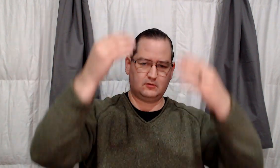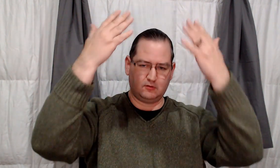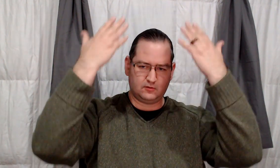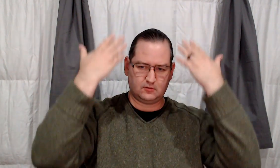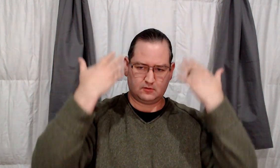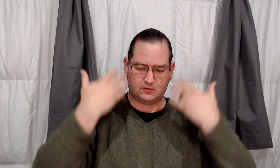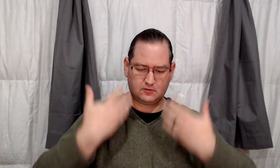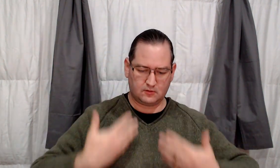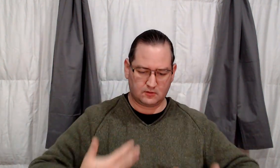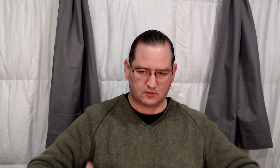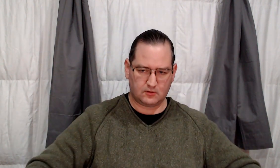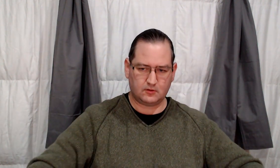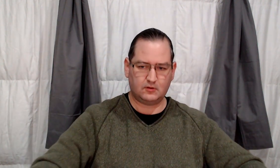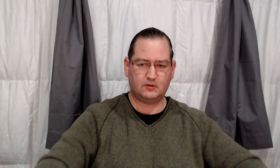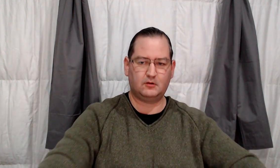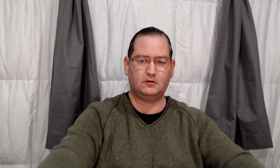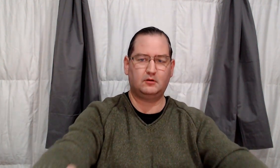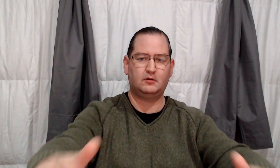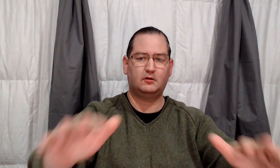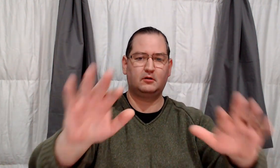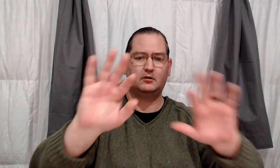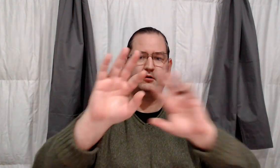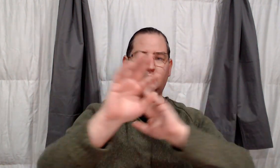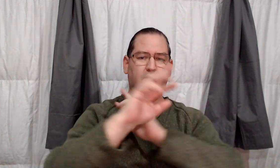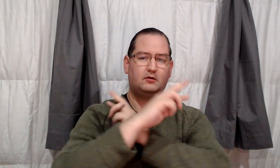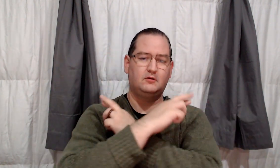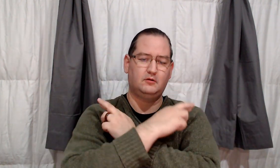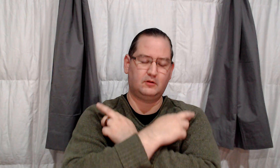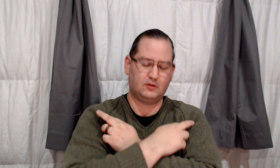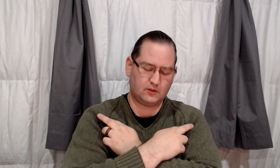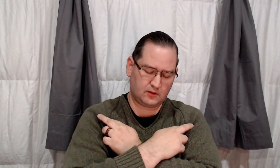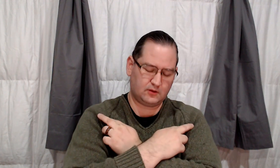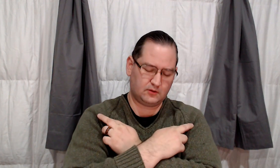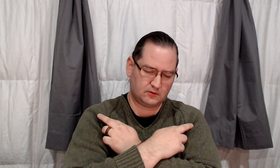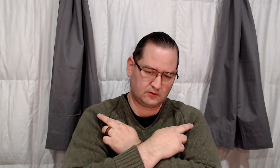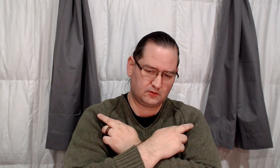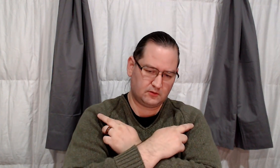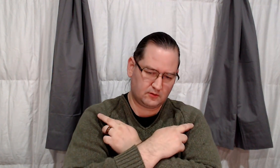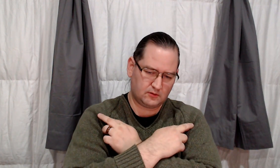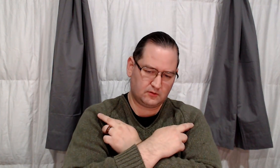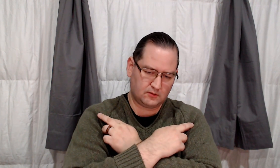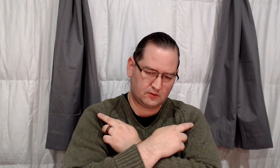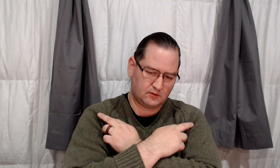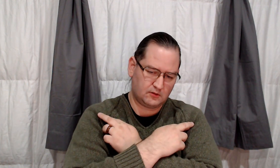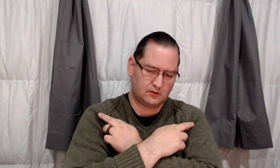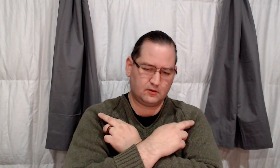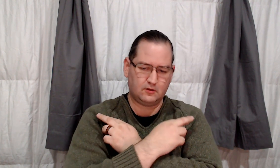and fibre relaxed, like a handful of rubber bands just thrown there on that chair or that